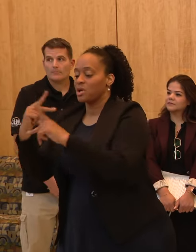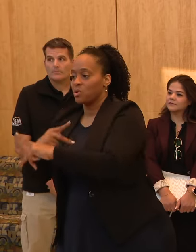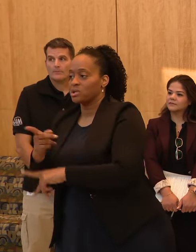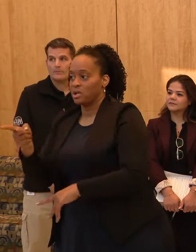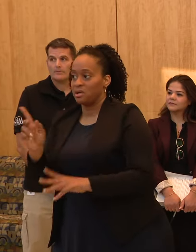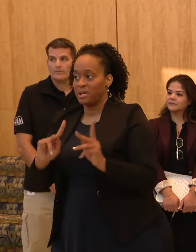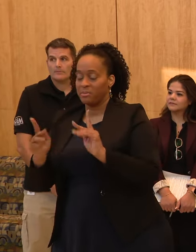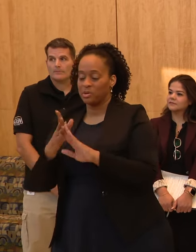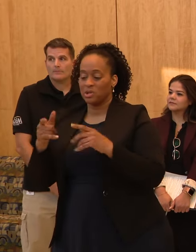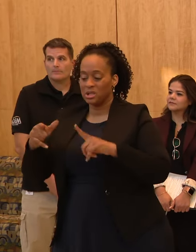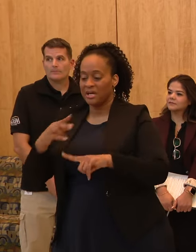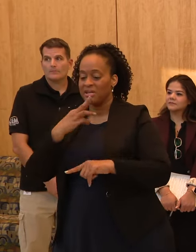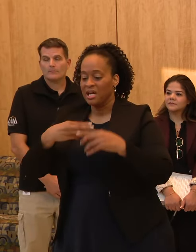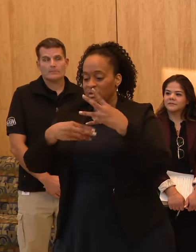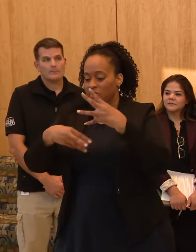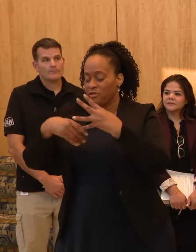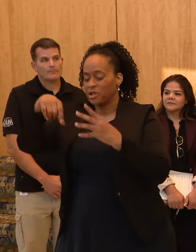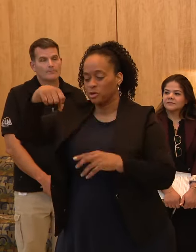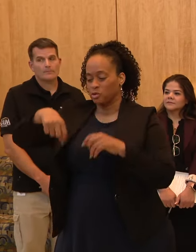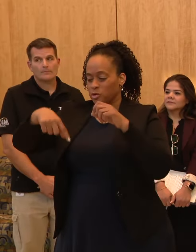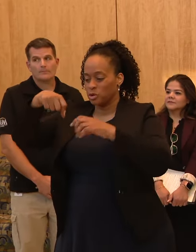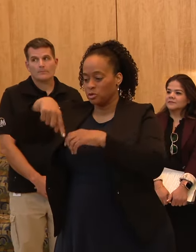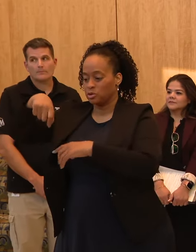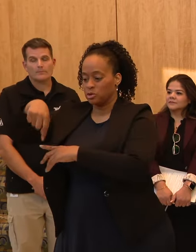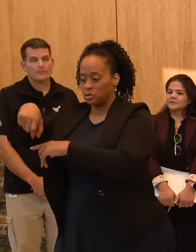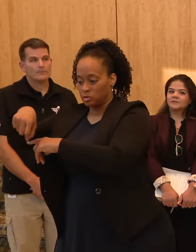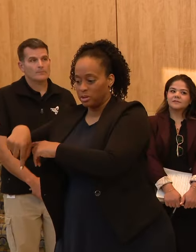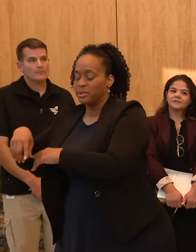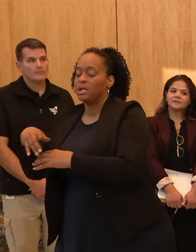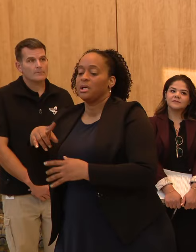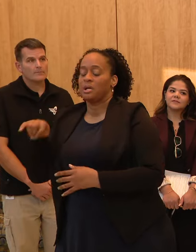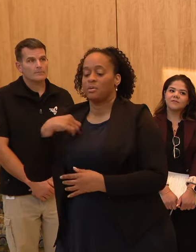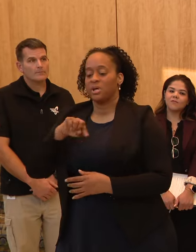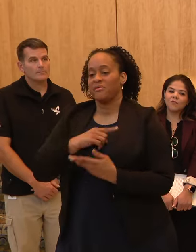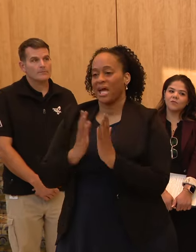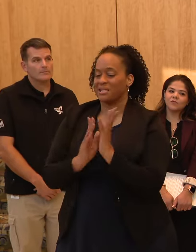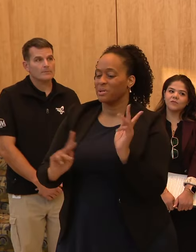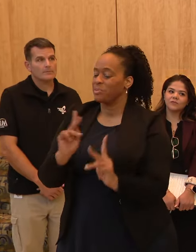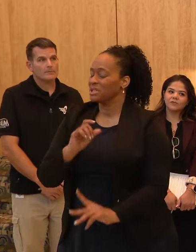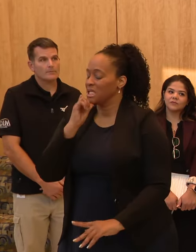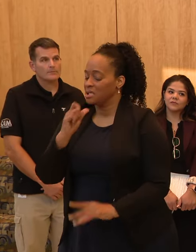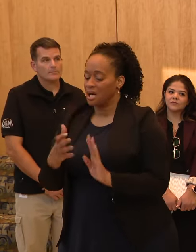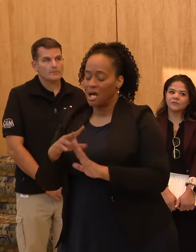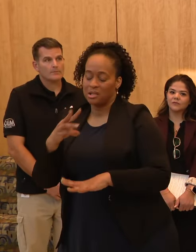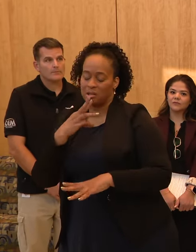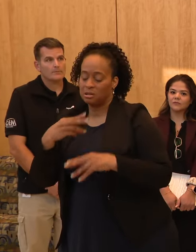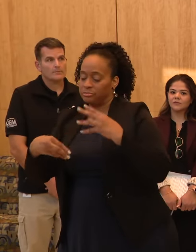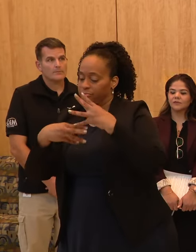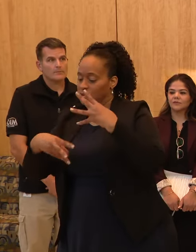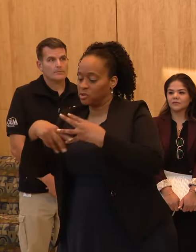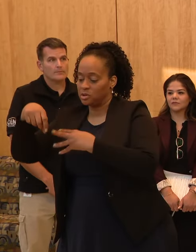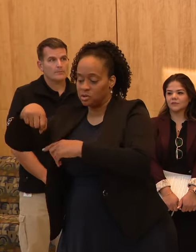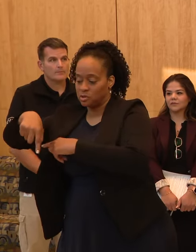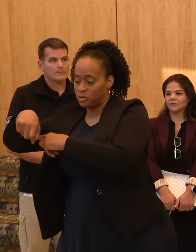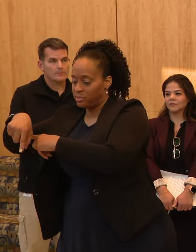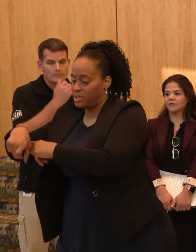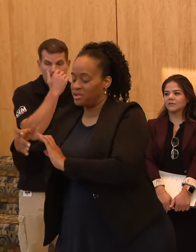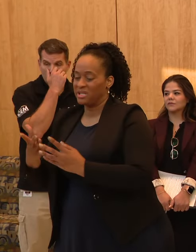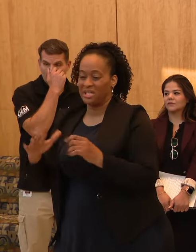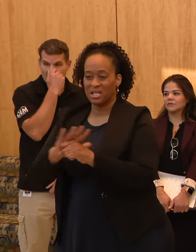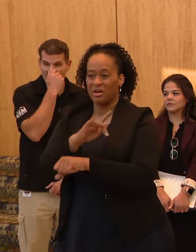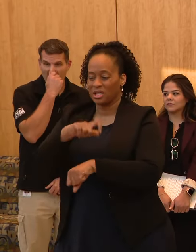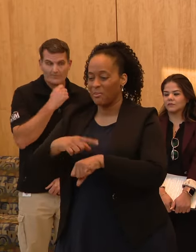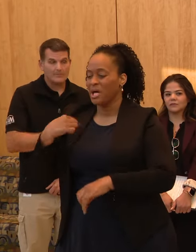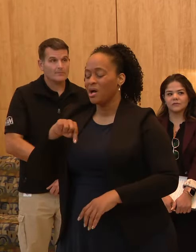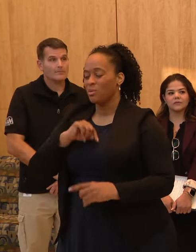their faucets drip? Because you hear some contradicting information. Yeah, we've asked people not to drip their faucets the entire time,